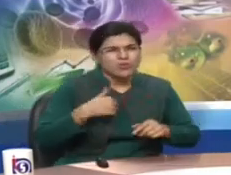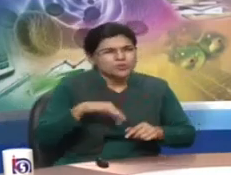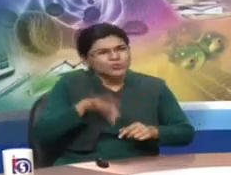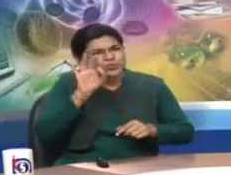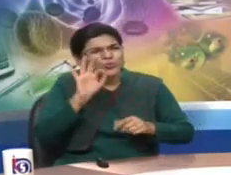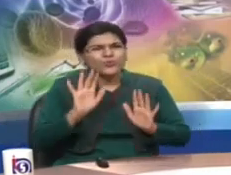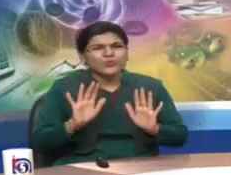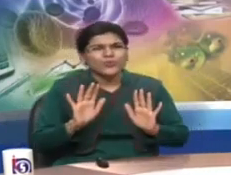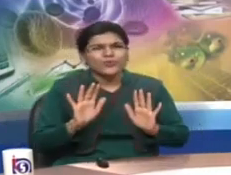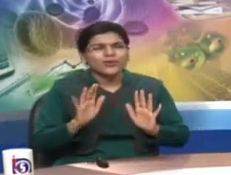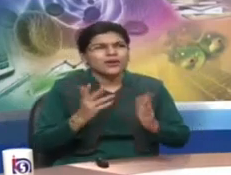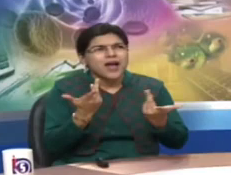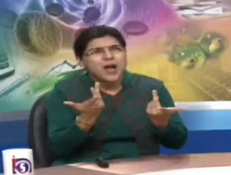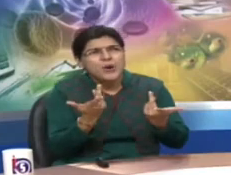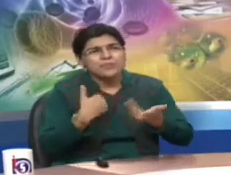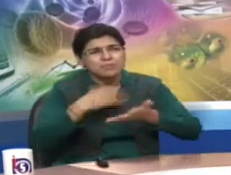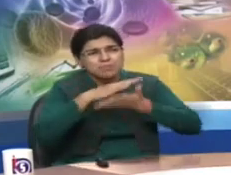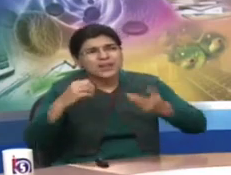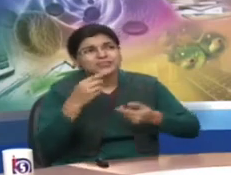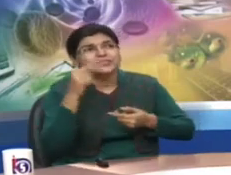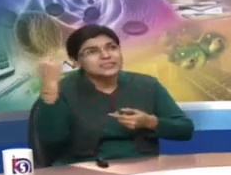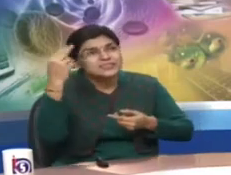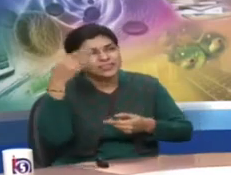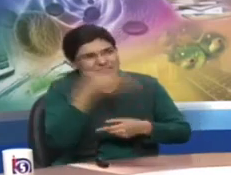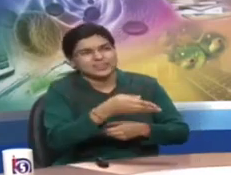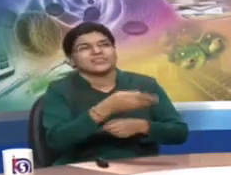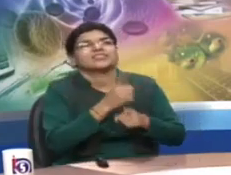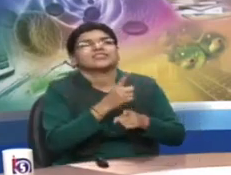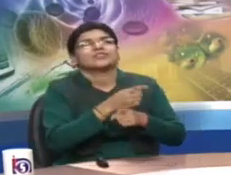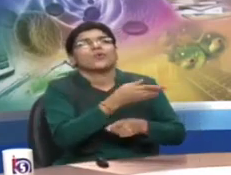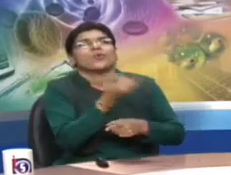The teacher said, the sentence has to be this way.